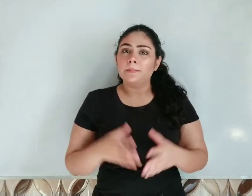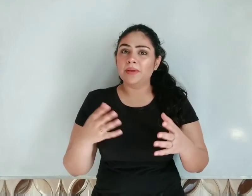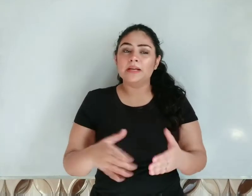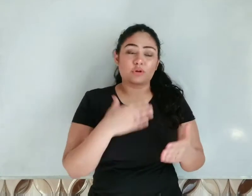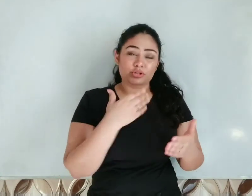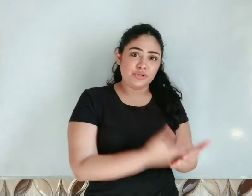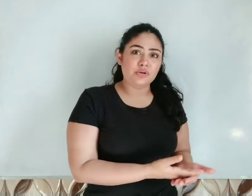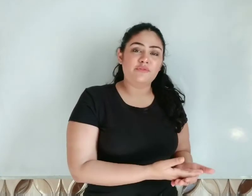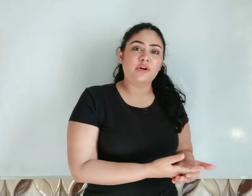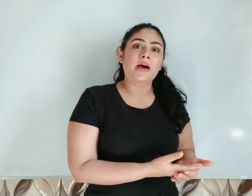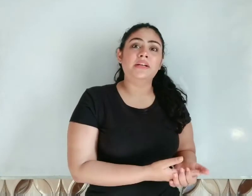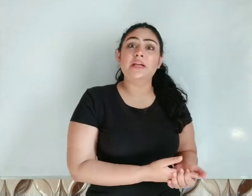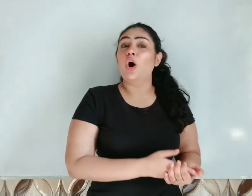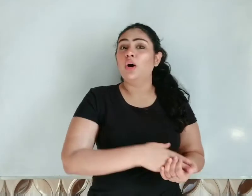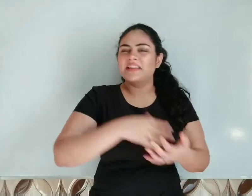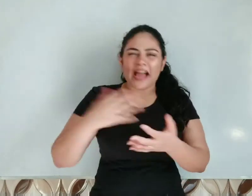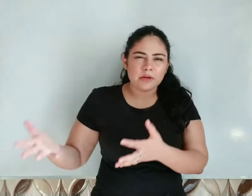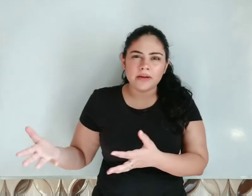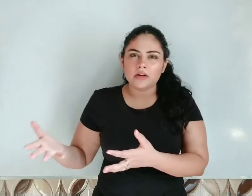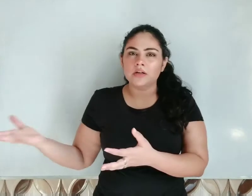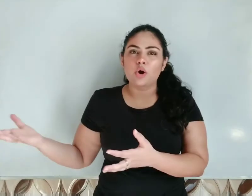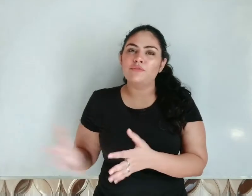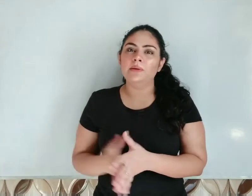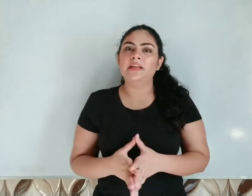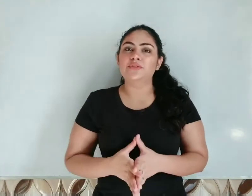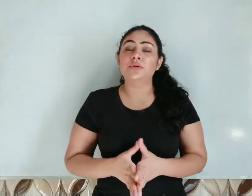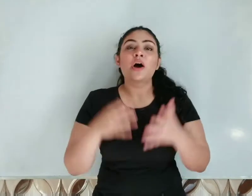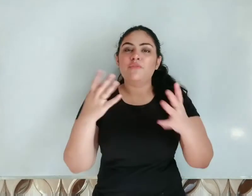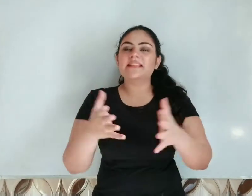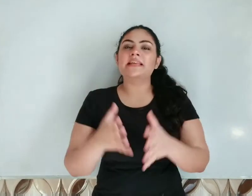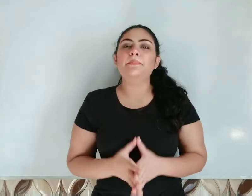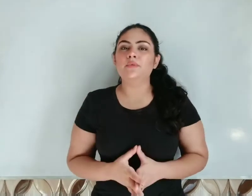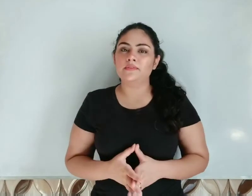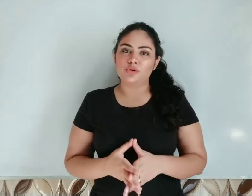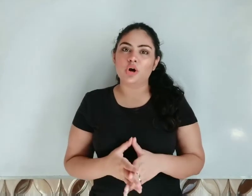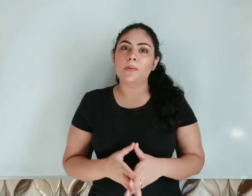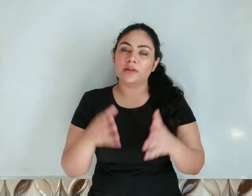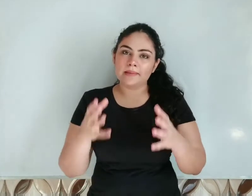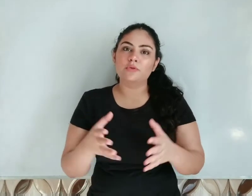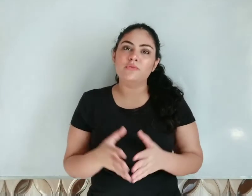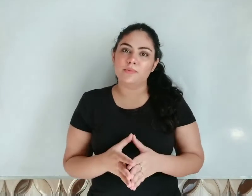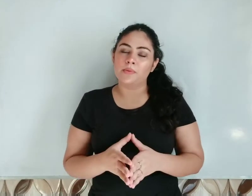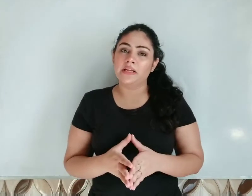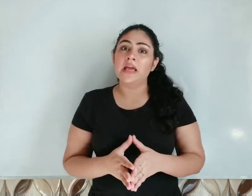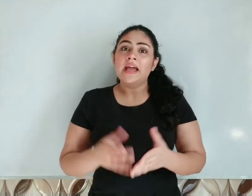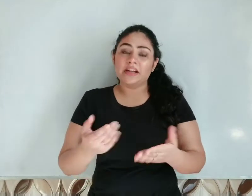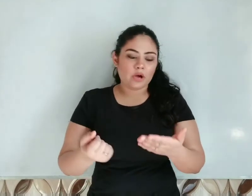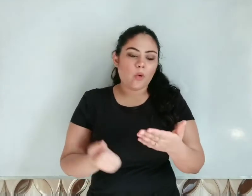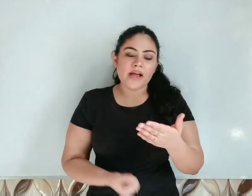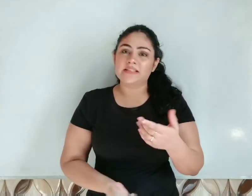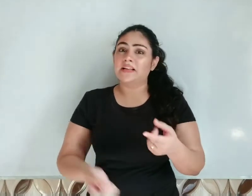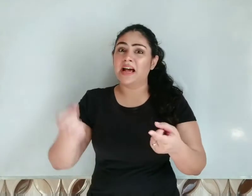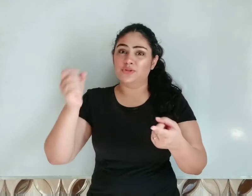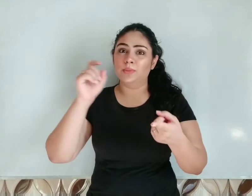it procedural formality or time limit under law of limitation. For example, when we talk about immovable property, it requires that it has to be